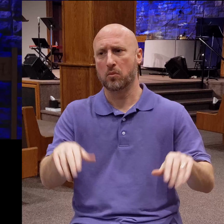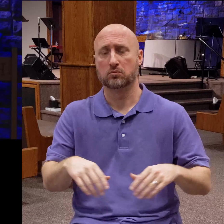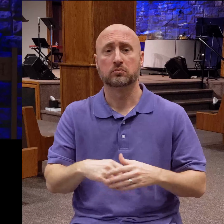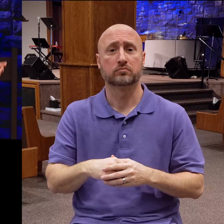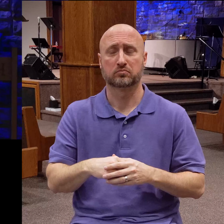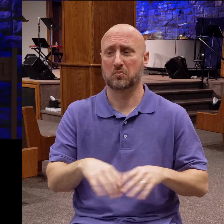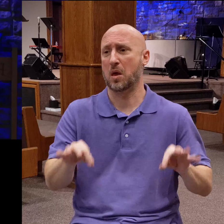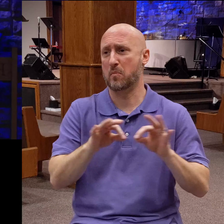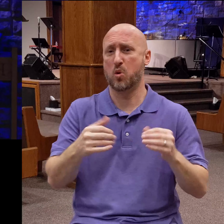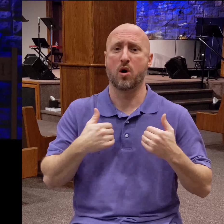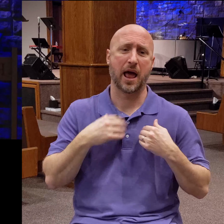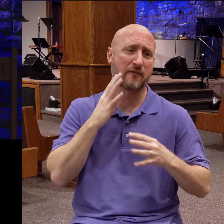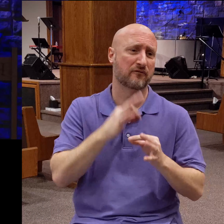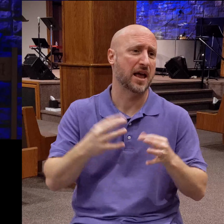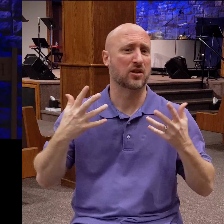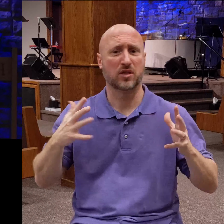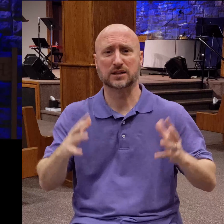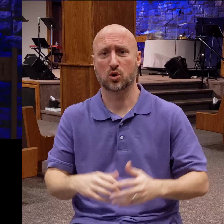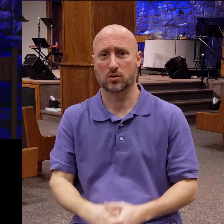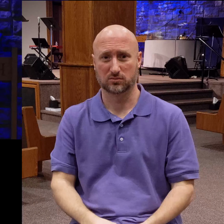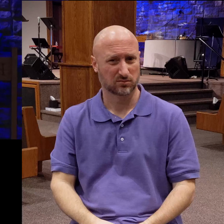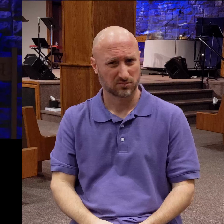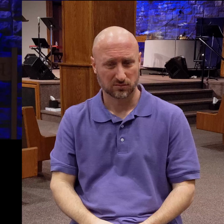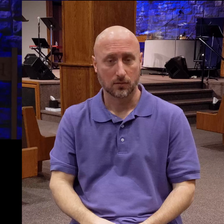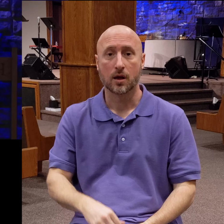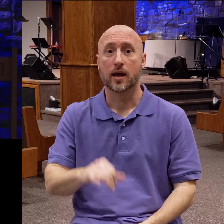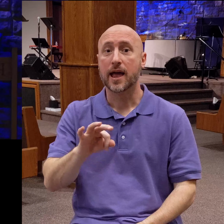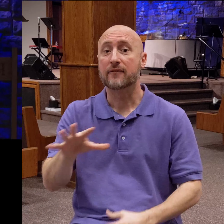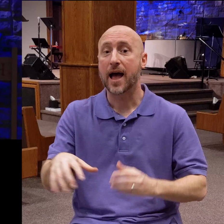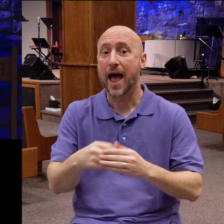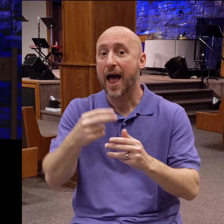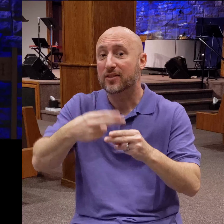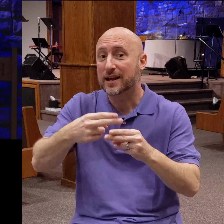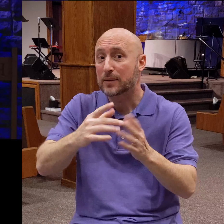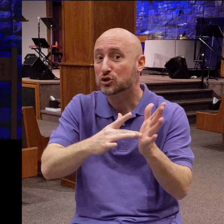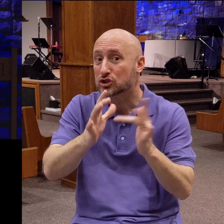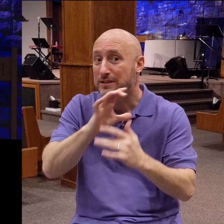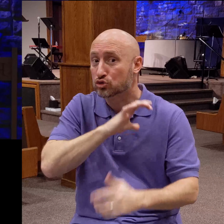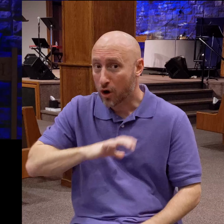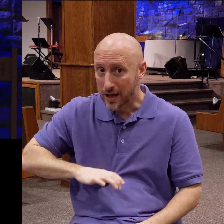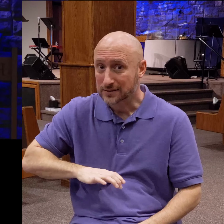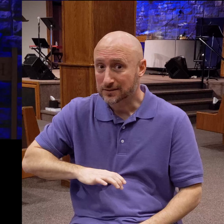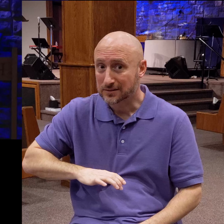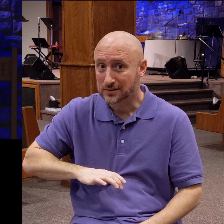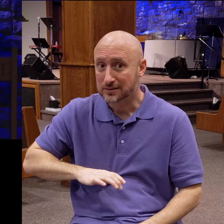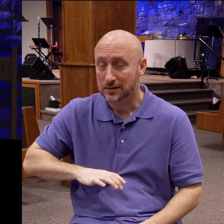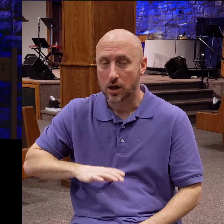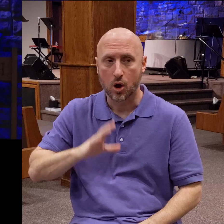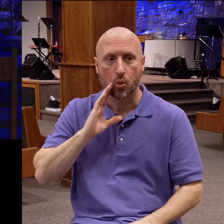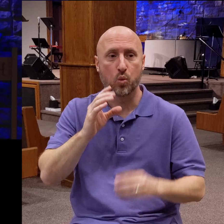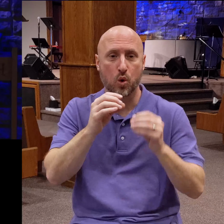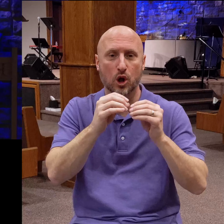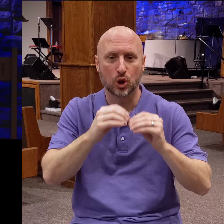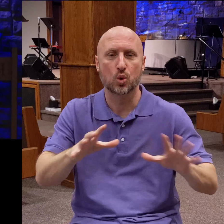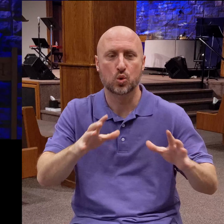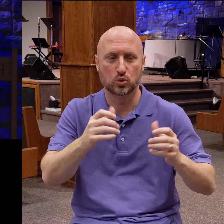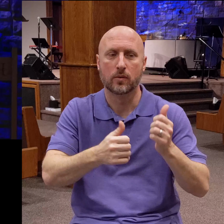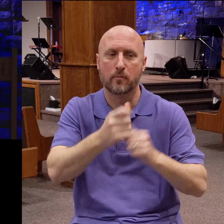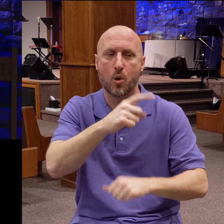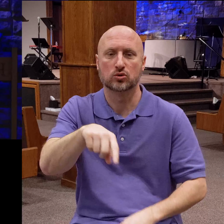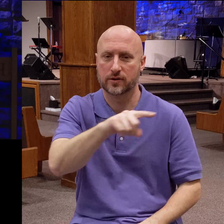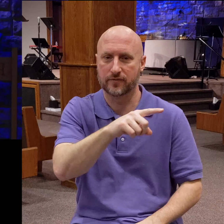know, all that matters is you have faith. If you would add the name Jesus Christ to that as a mandate, you would lose most